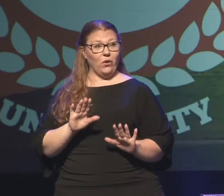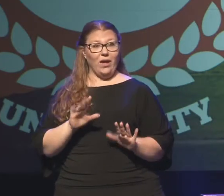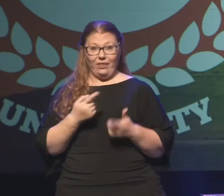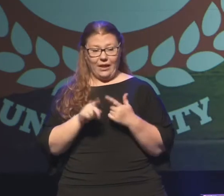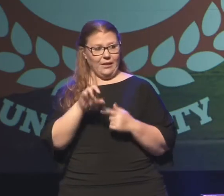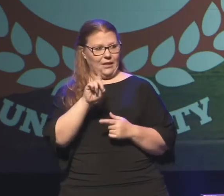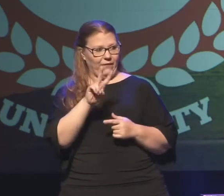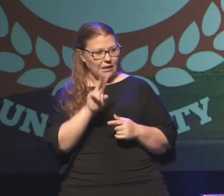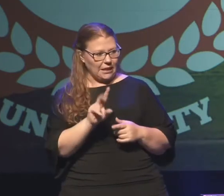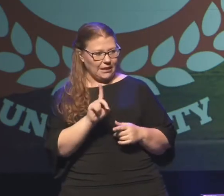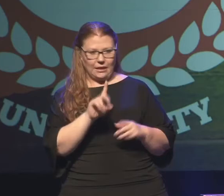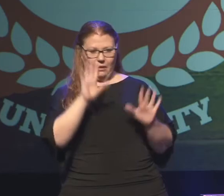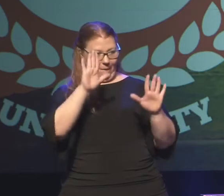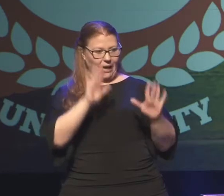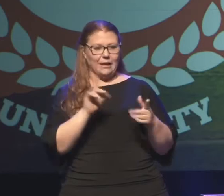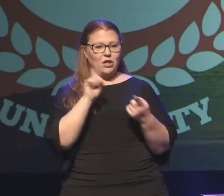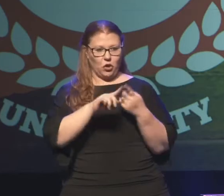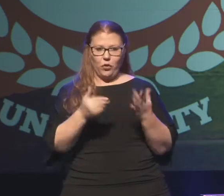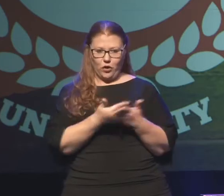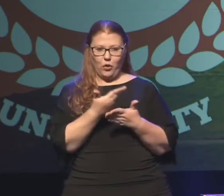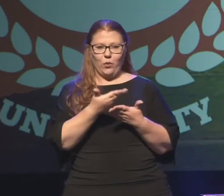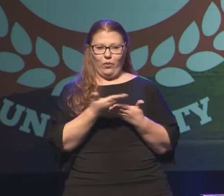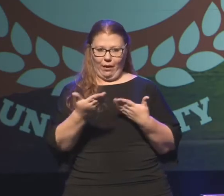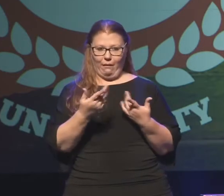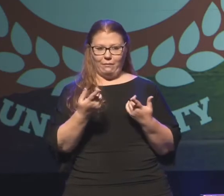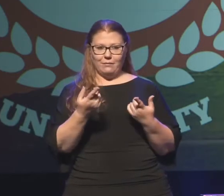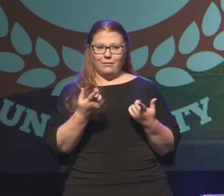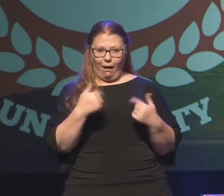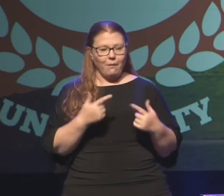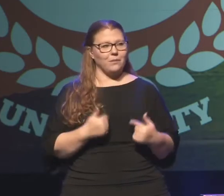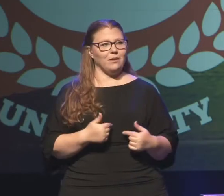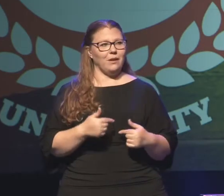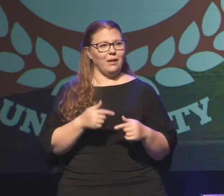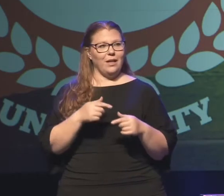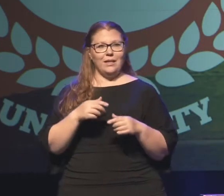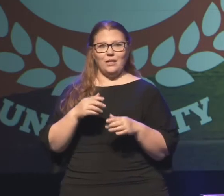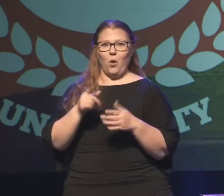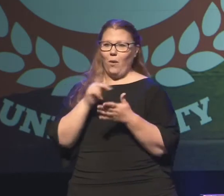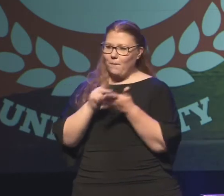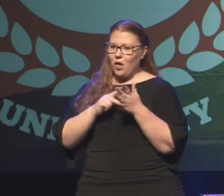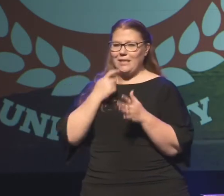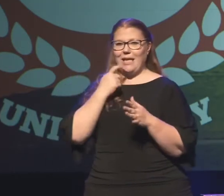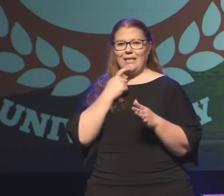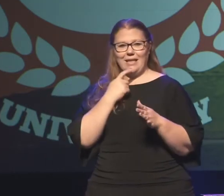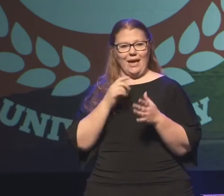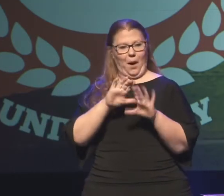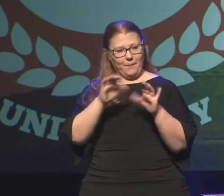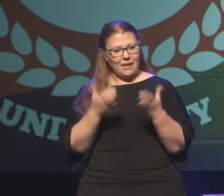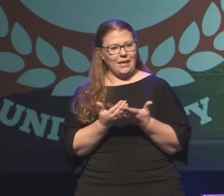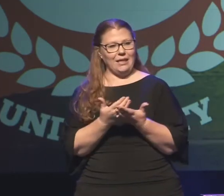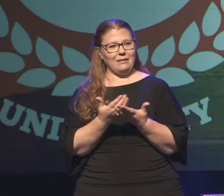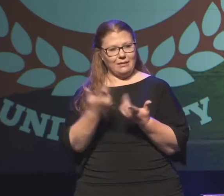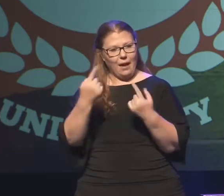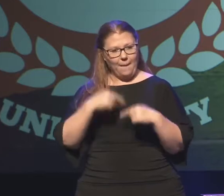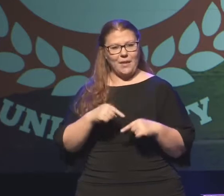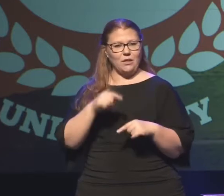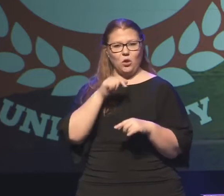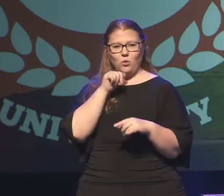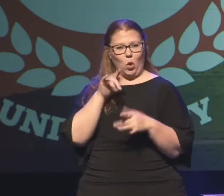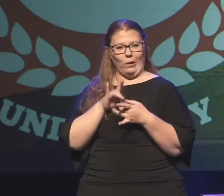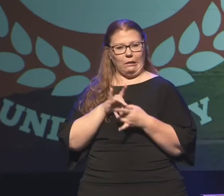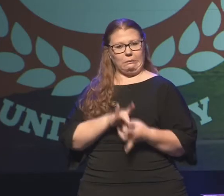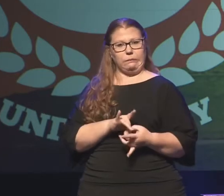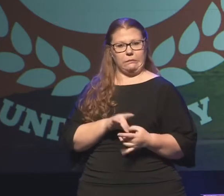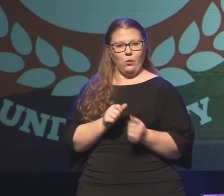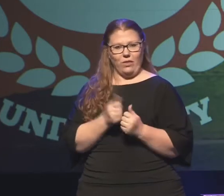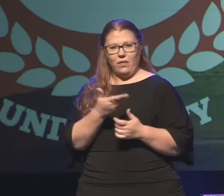along. And Paul says here, completeness is coming. Wholeness is coming. So don't get too attached to those things that you have. Here's the second